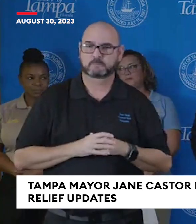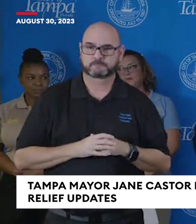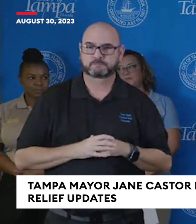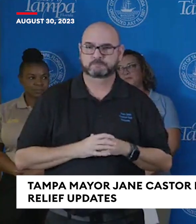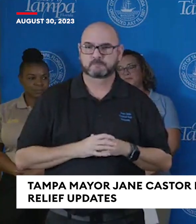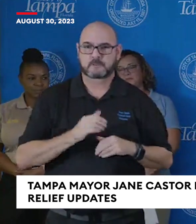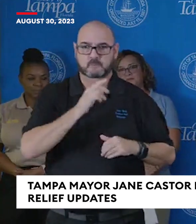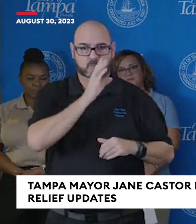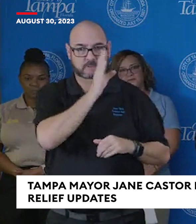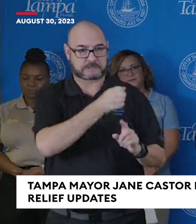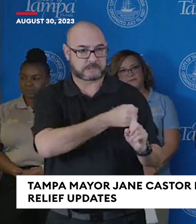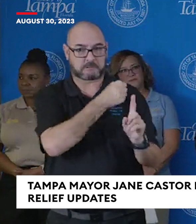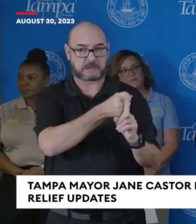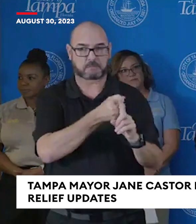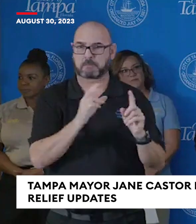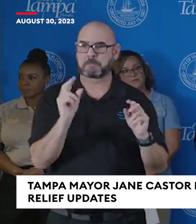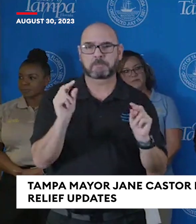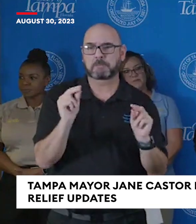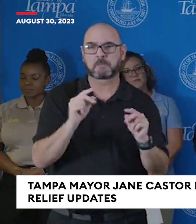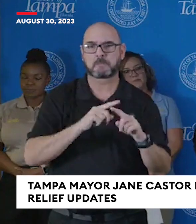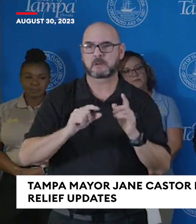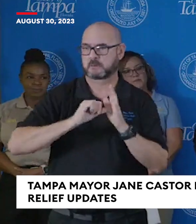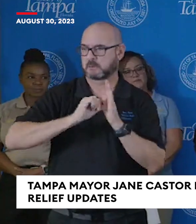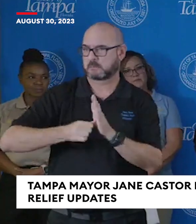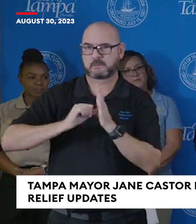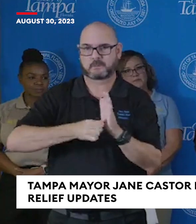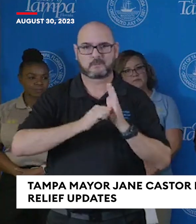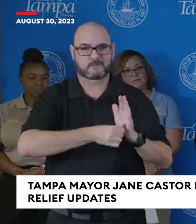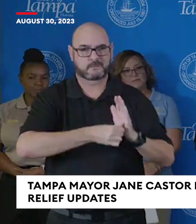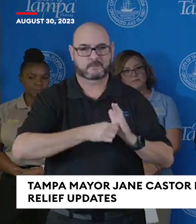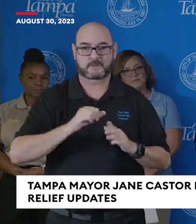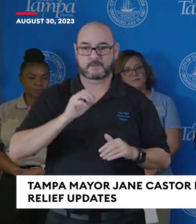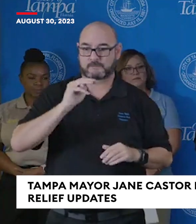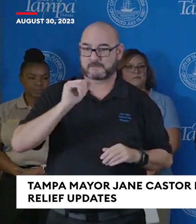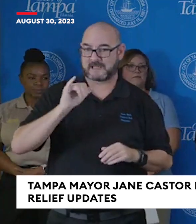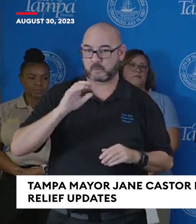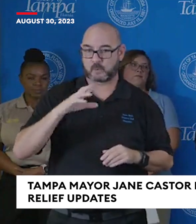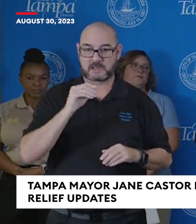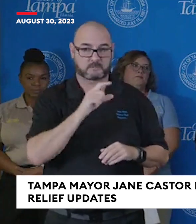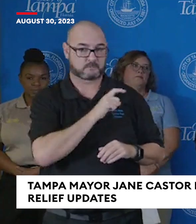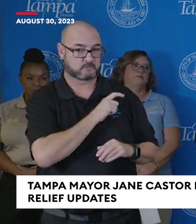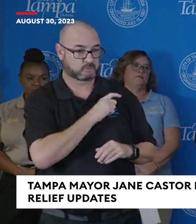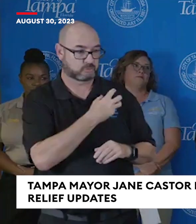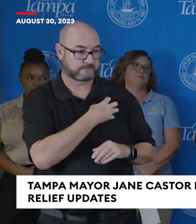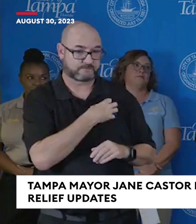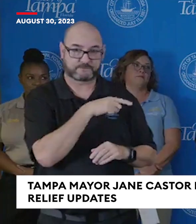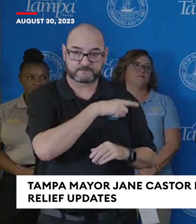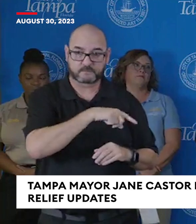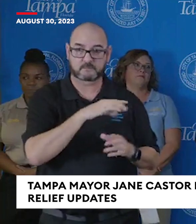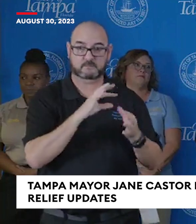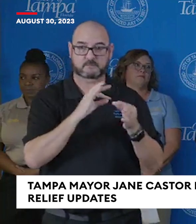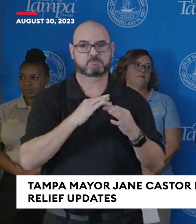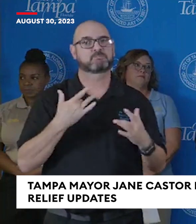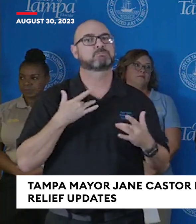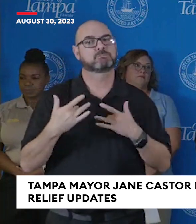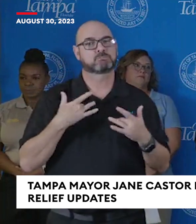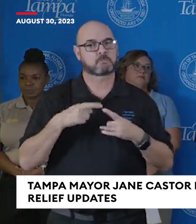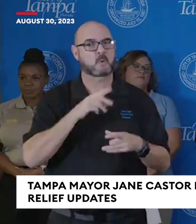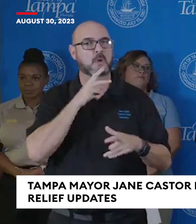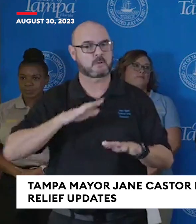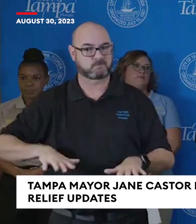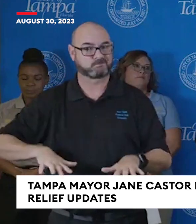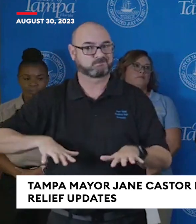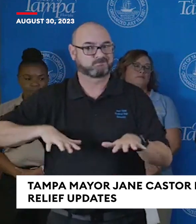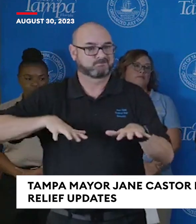to reiterate what the mayor and Chief Tripp said, we still have a concern with high tide and storm surge through the rest